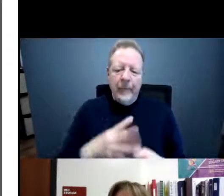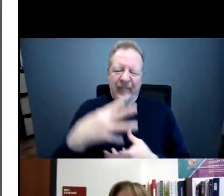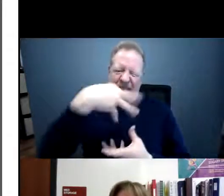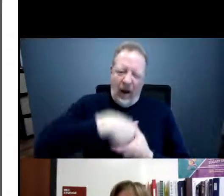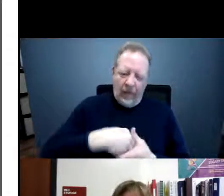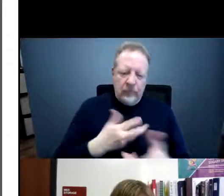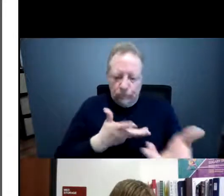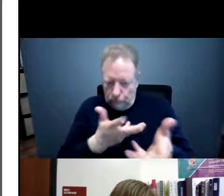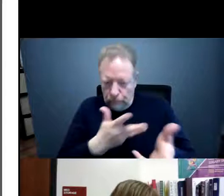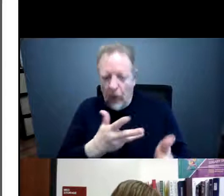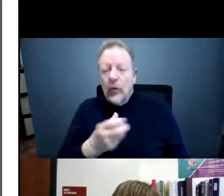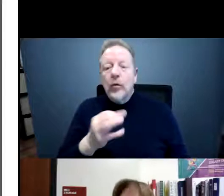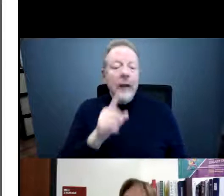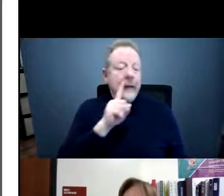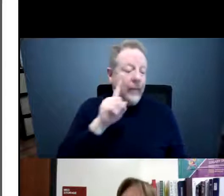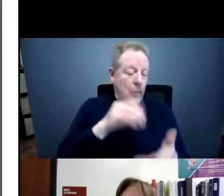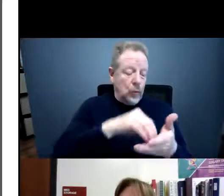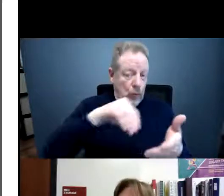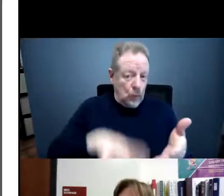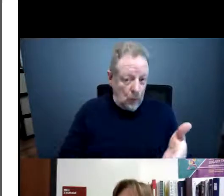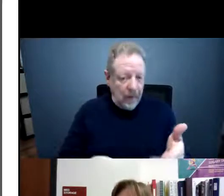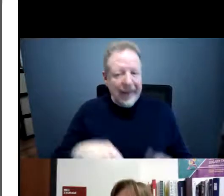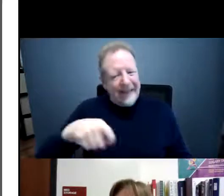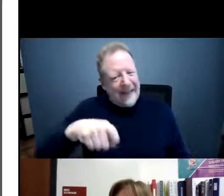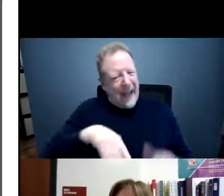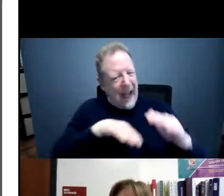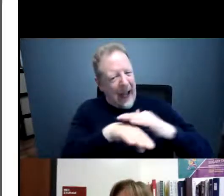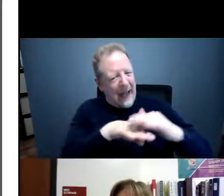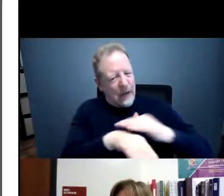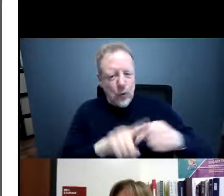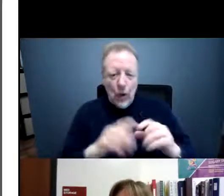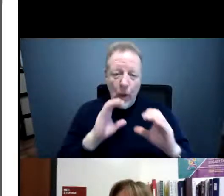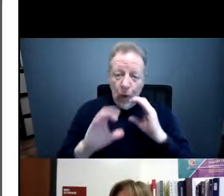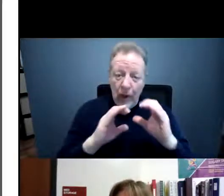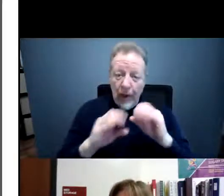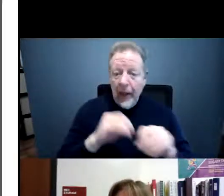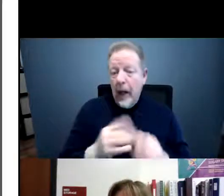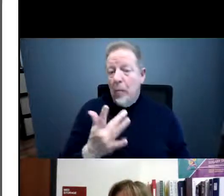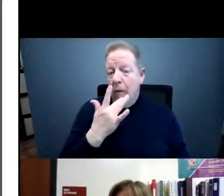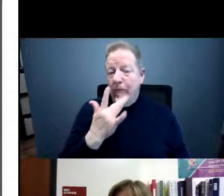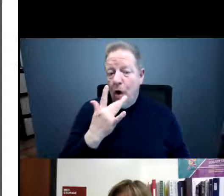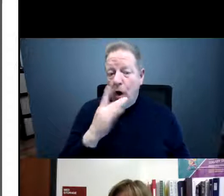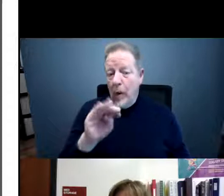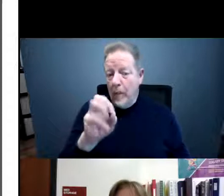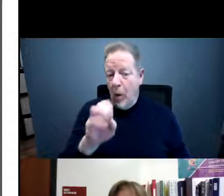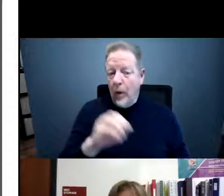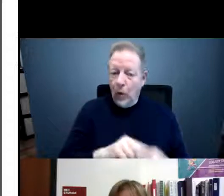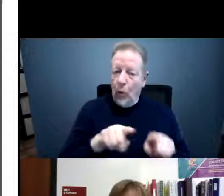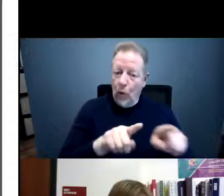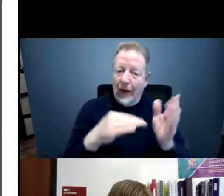And so, deaf students need access to communication in a preferred mode at medical appointments. And they